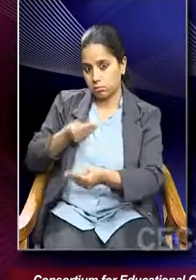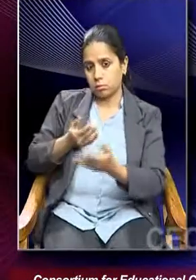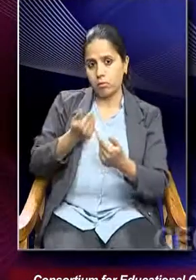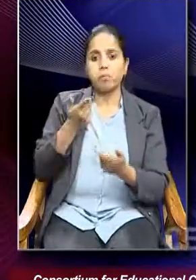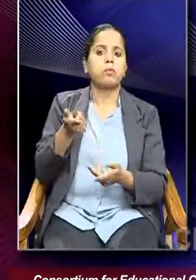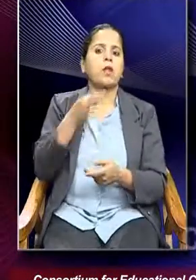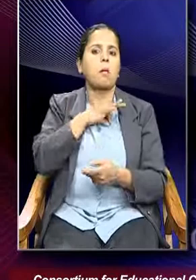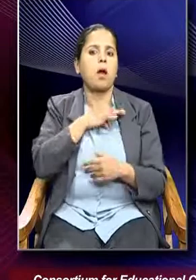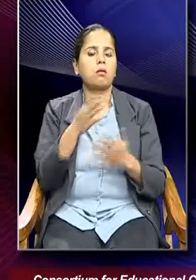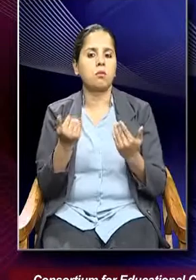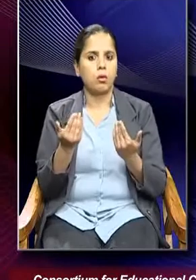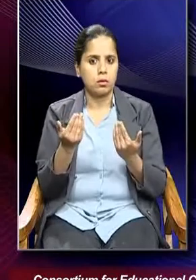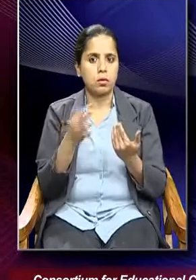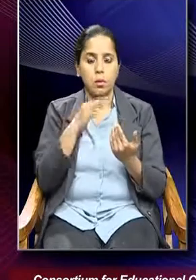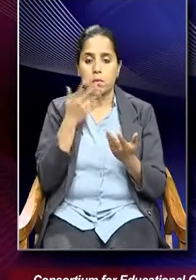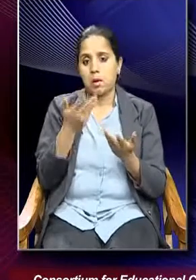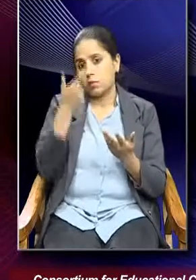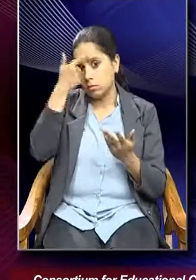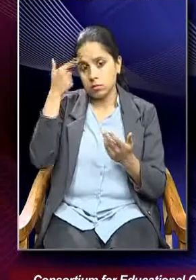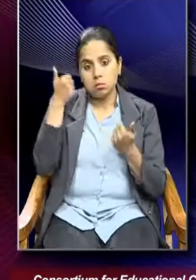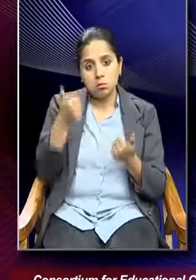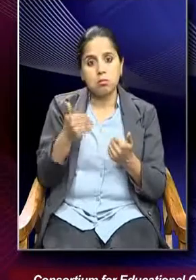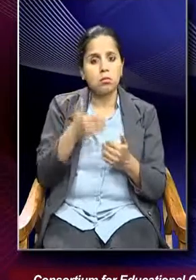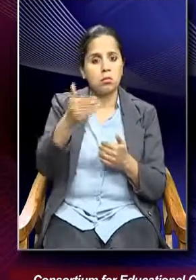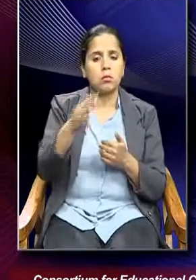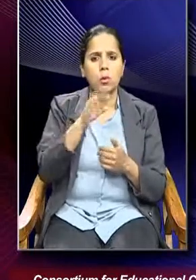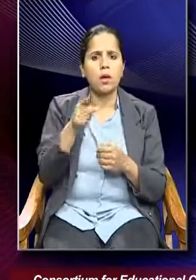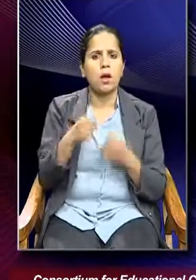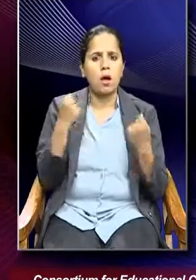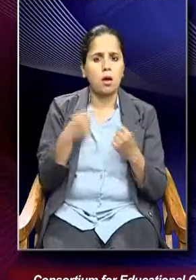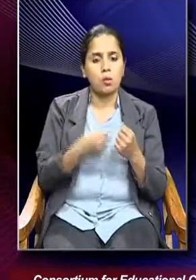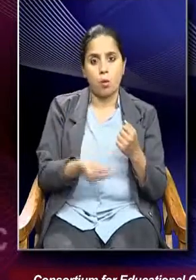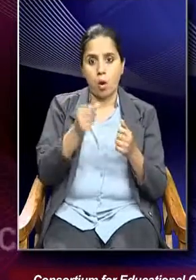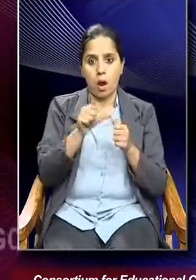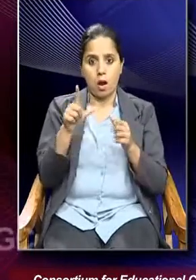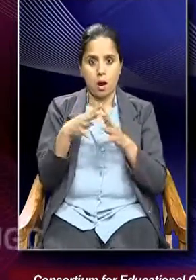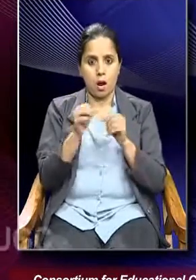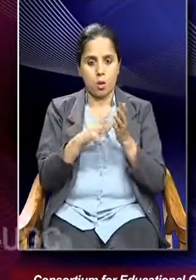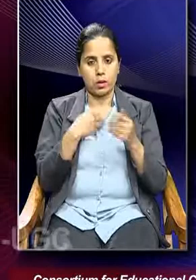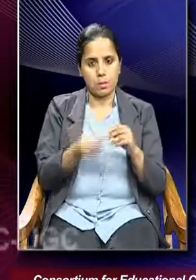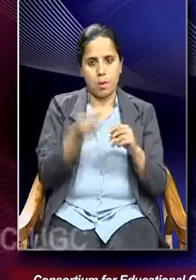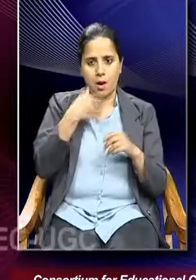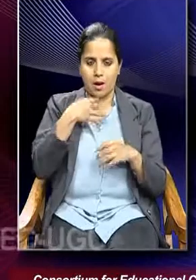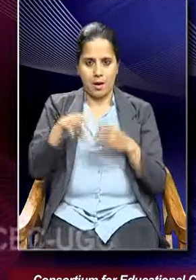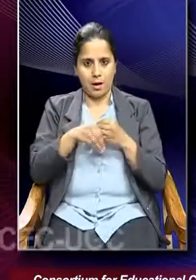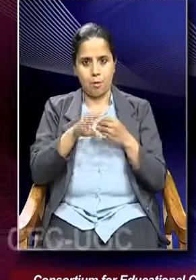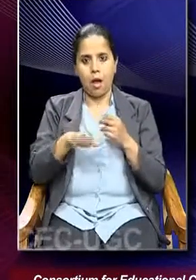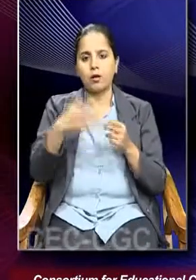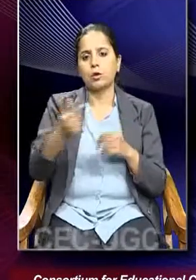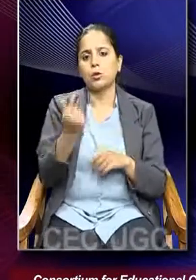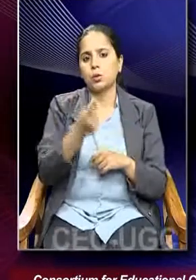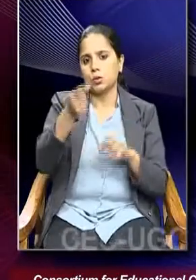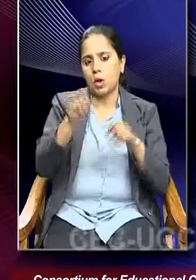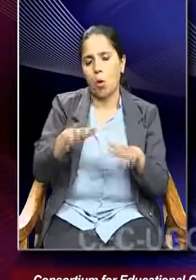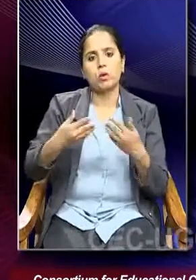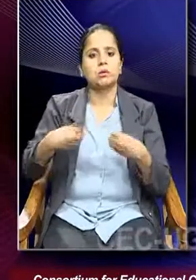say the privilege of keeping the extra allowance with you. Later on you can use them or even